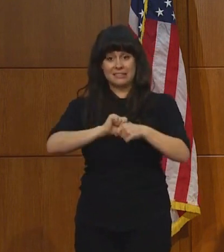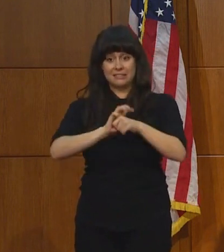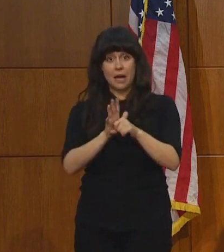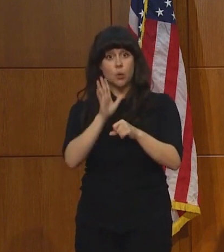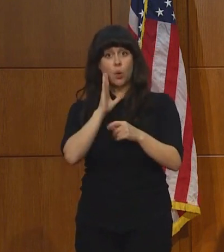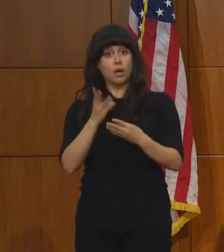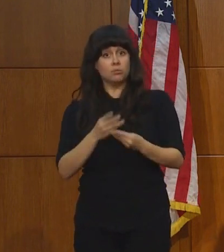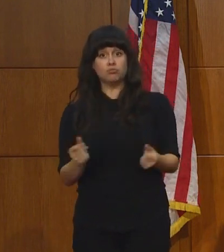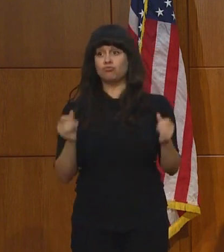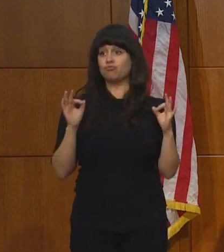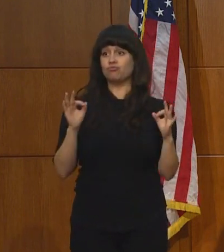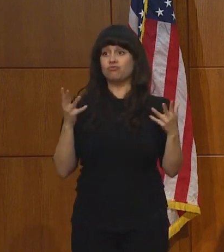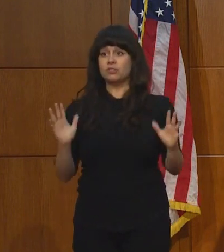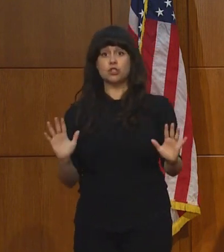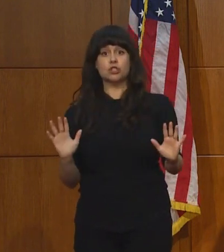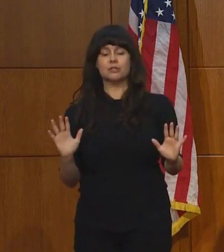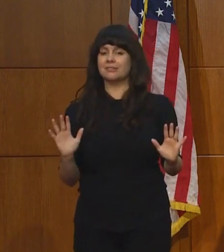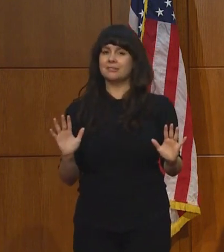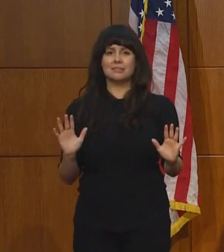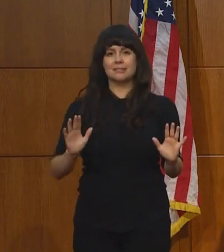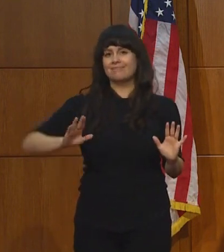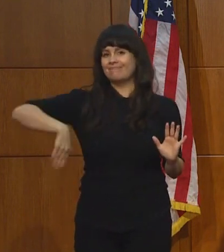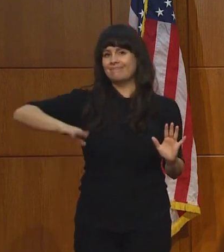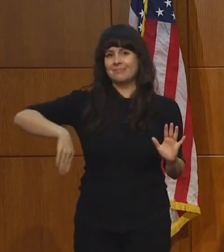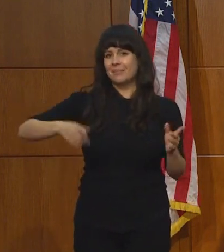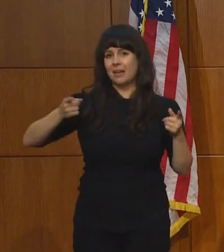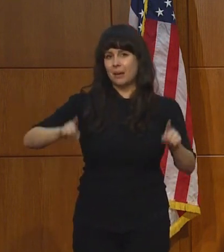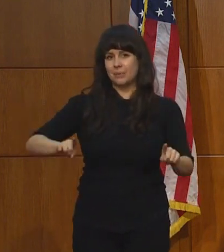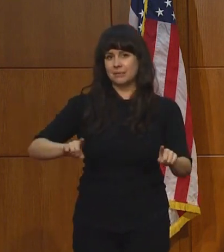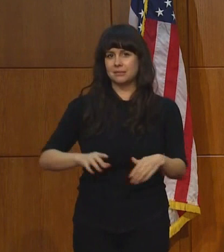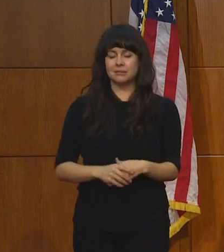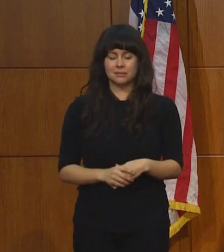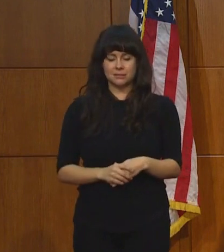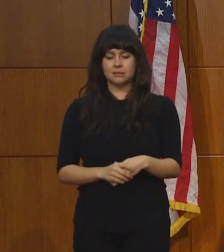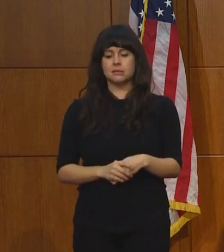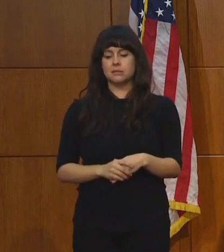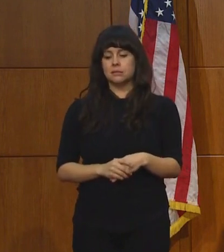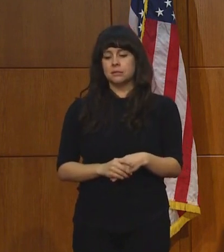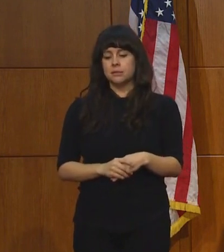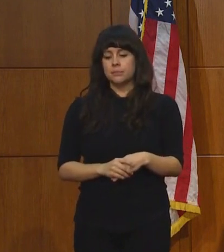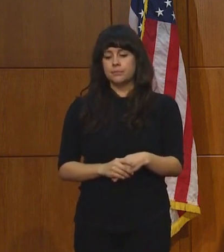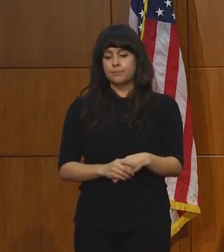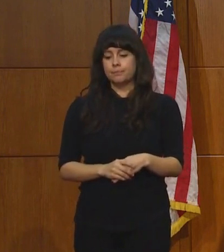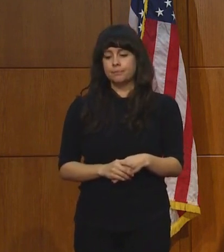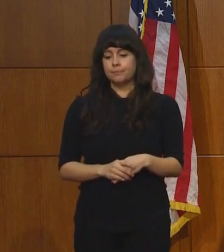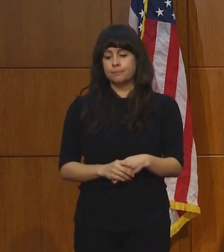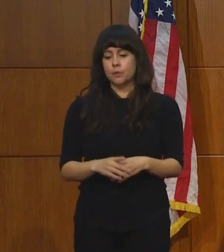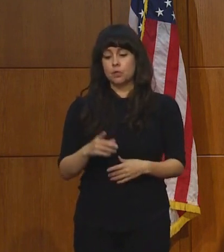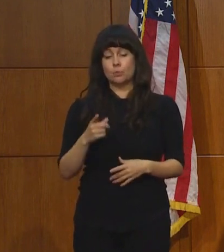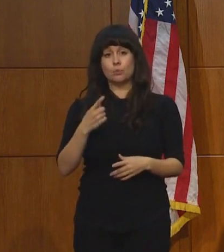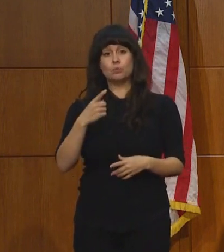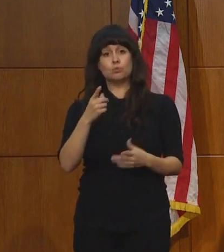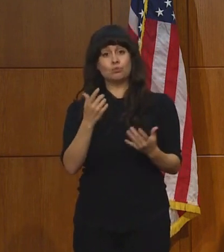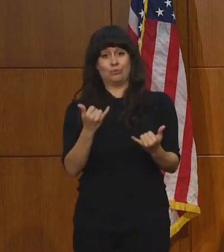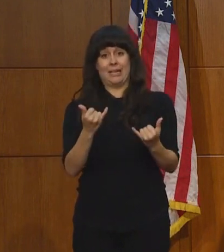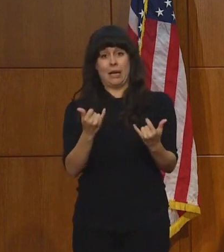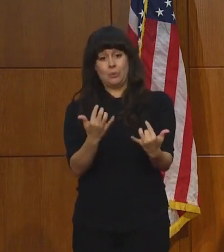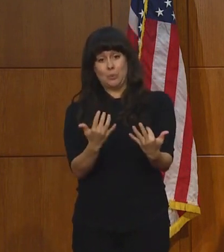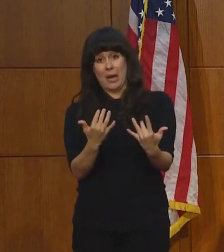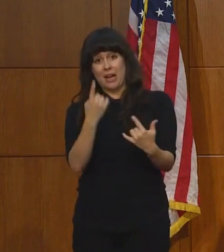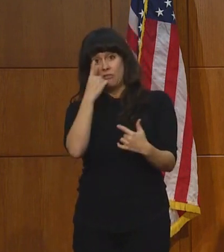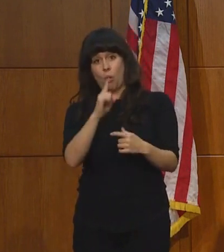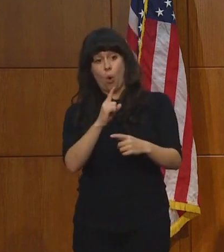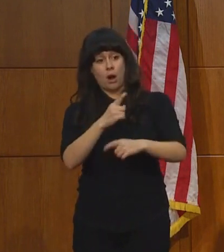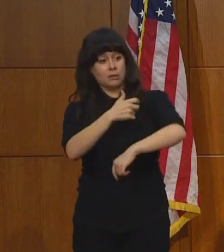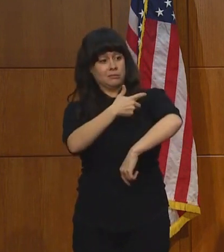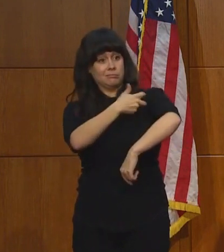away, but that's clearly not the case. And until we have a vaccination, it will